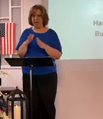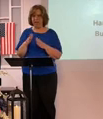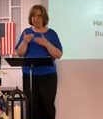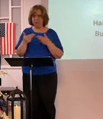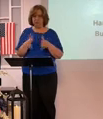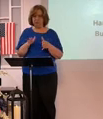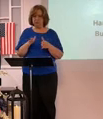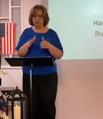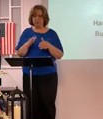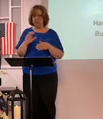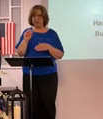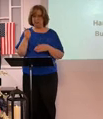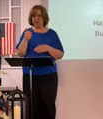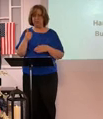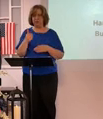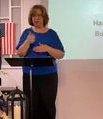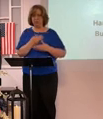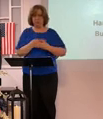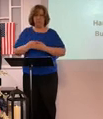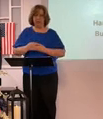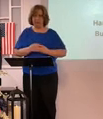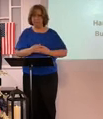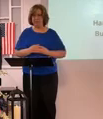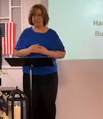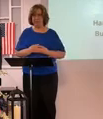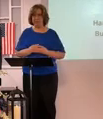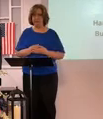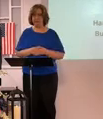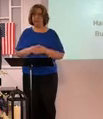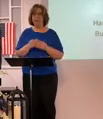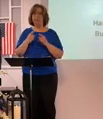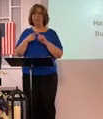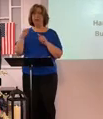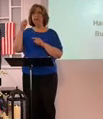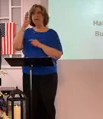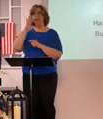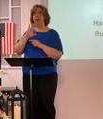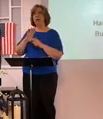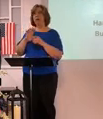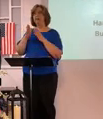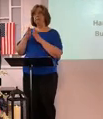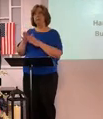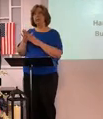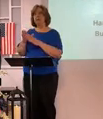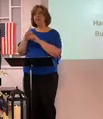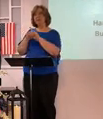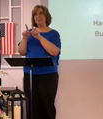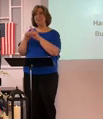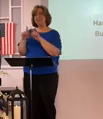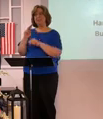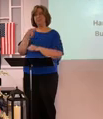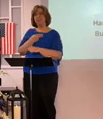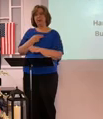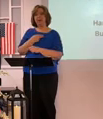losing another child. But God's plan was different for